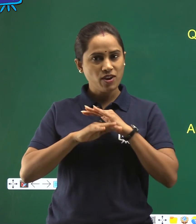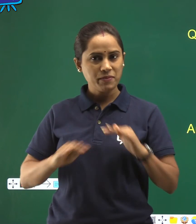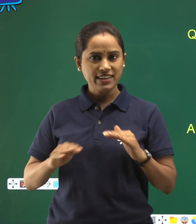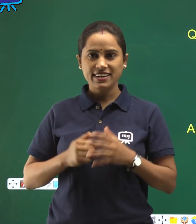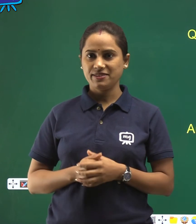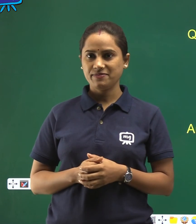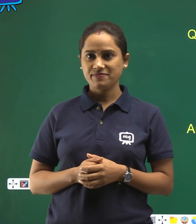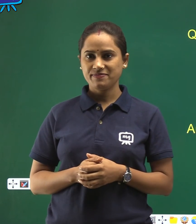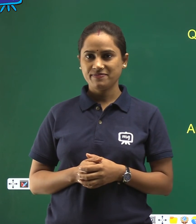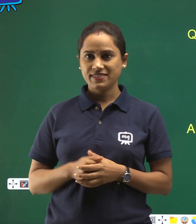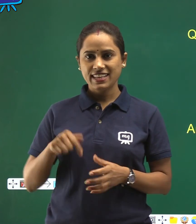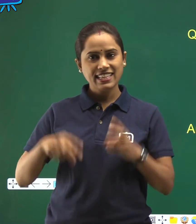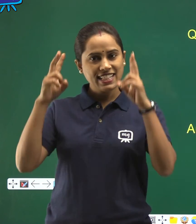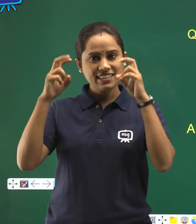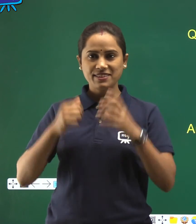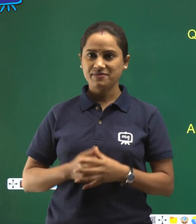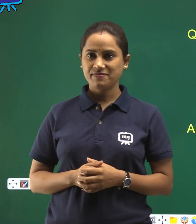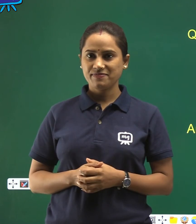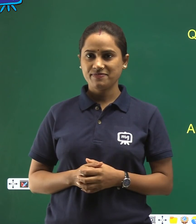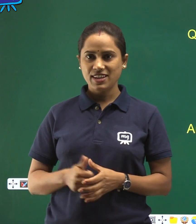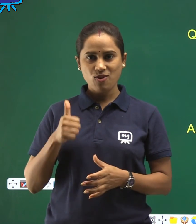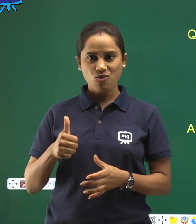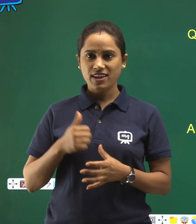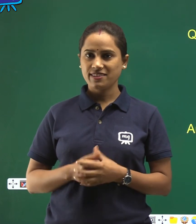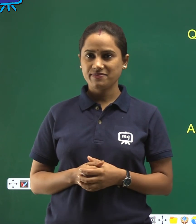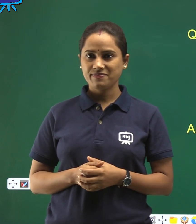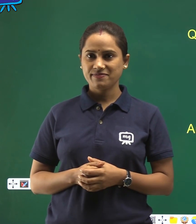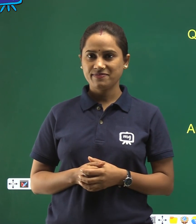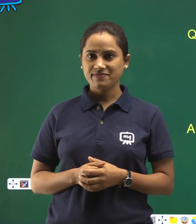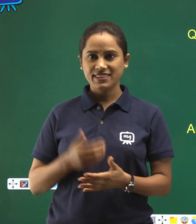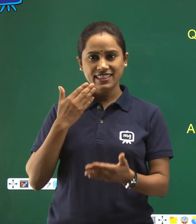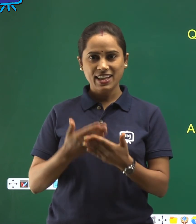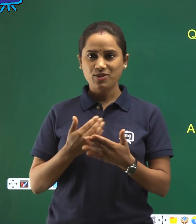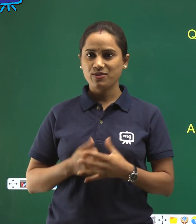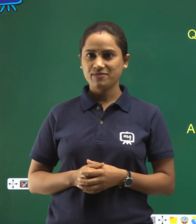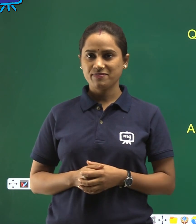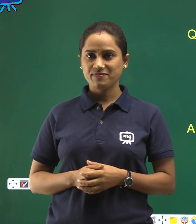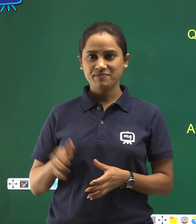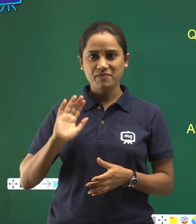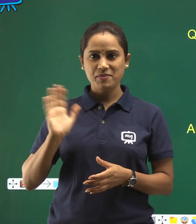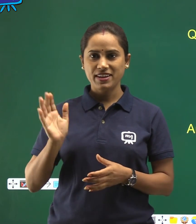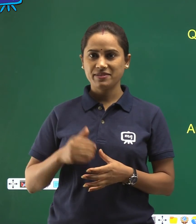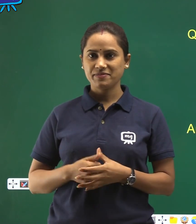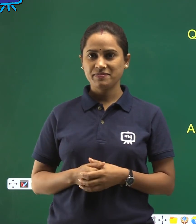completed this lesson. Okay, thank you. Bye bye.